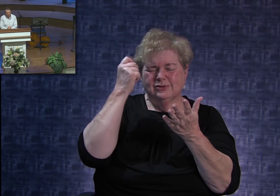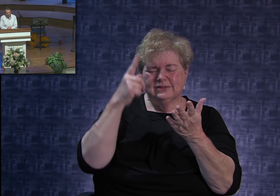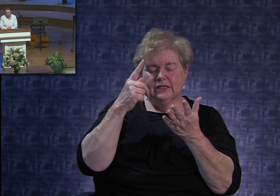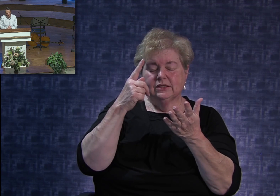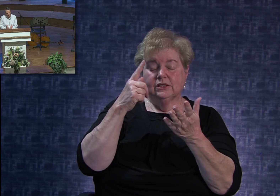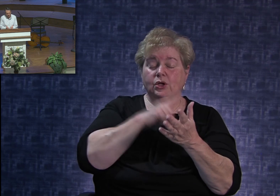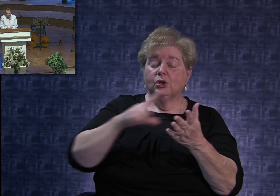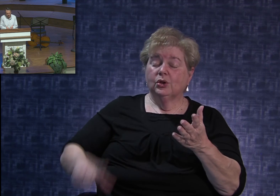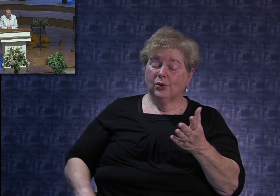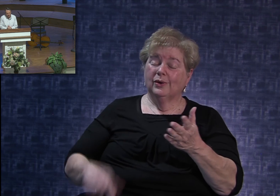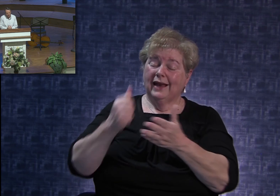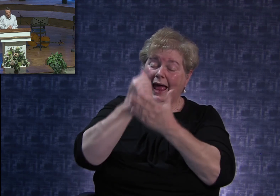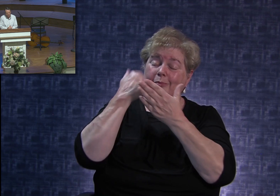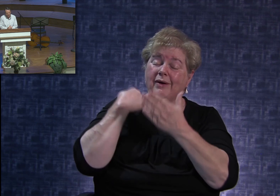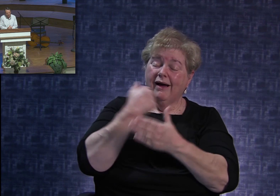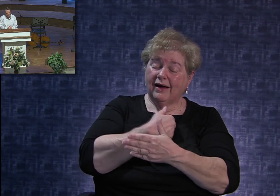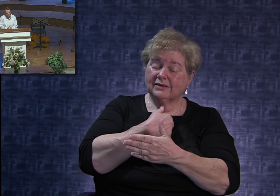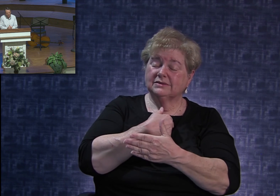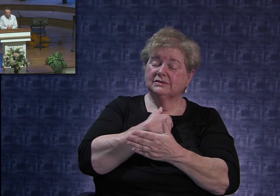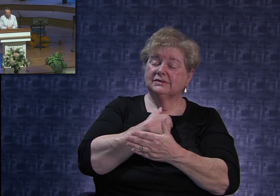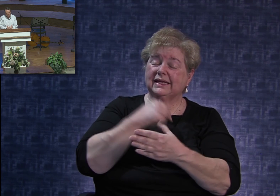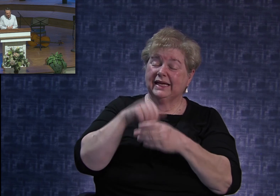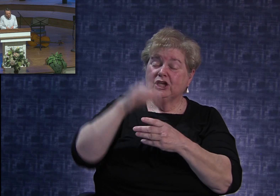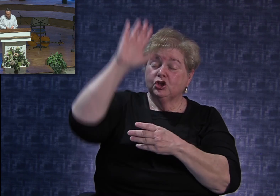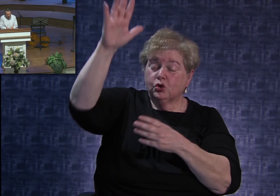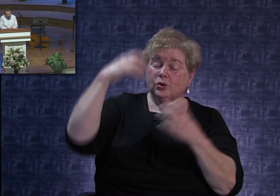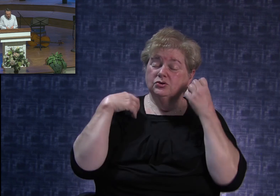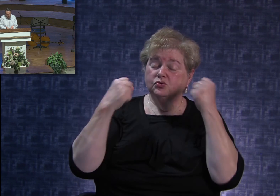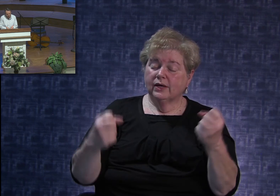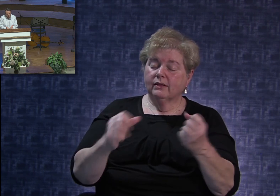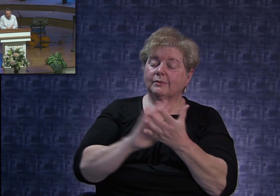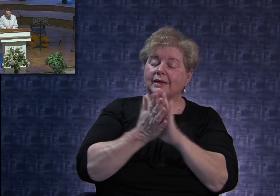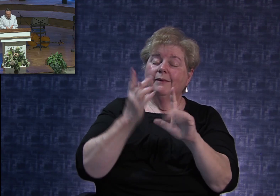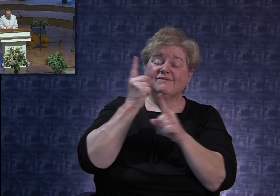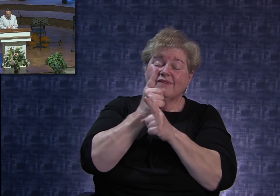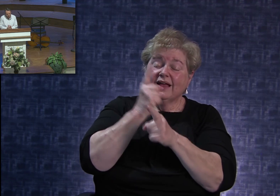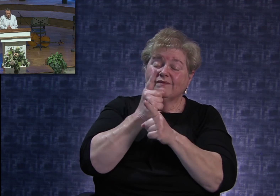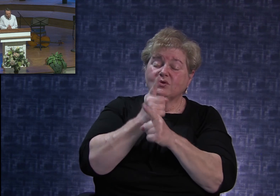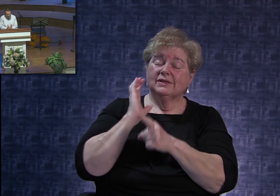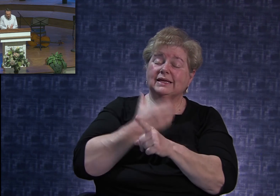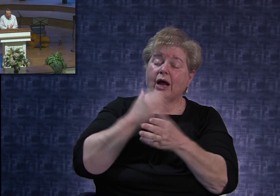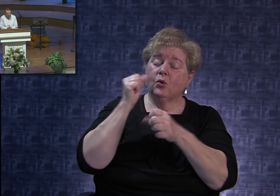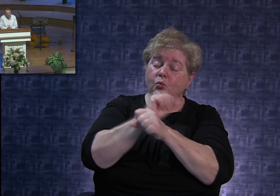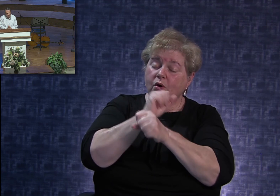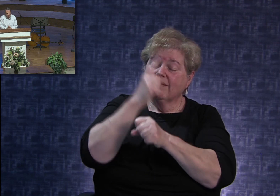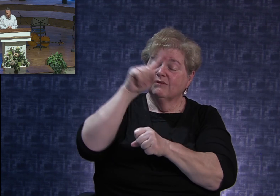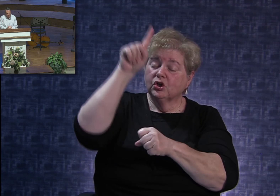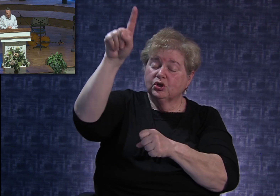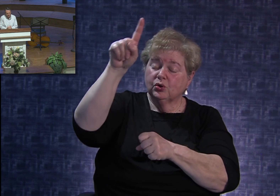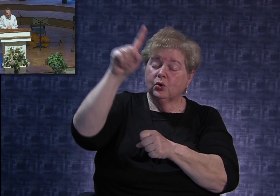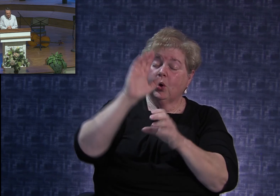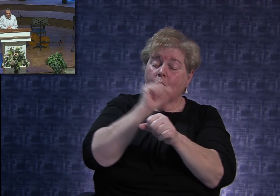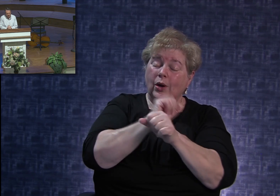Lord, help us under your divine strength to become faithful in our labor for you, working out our